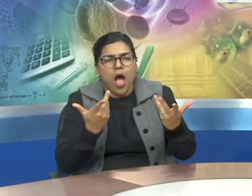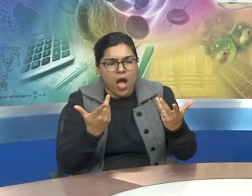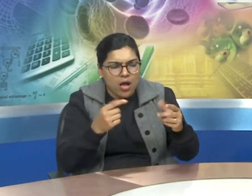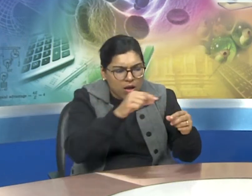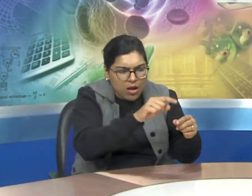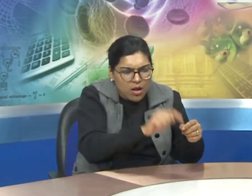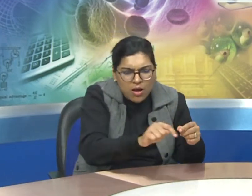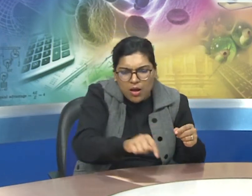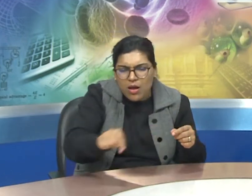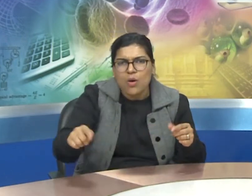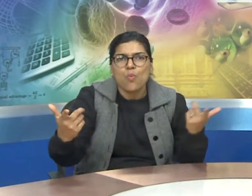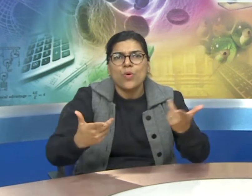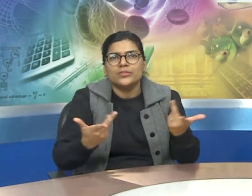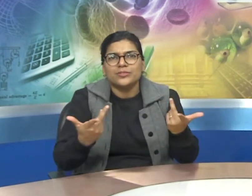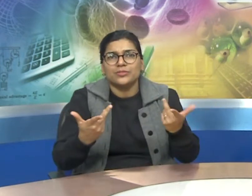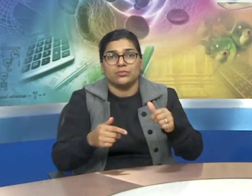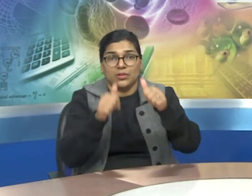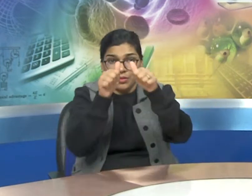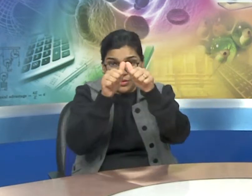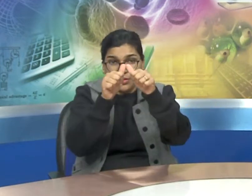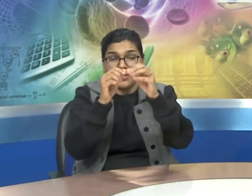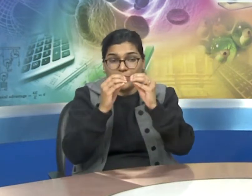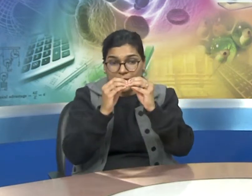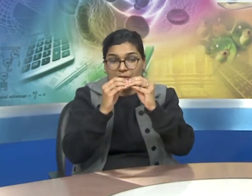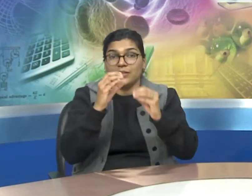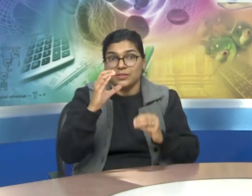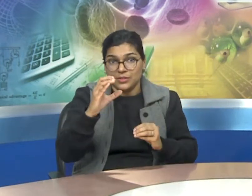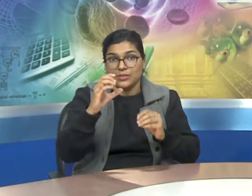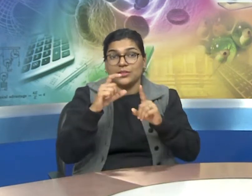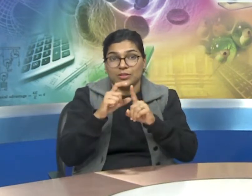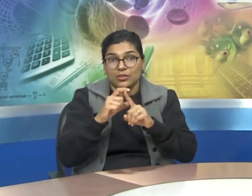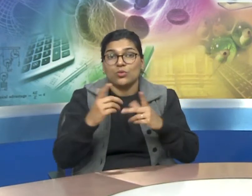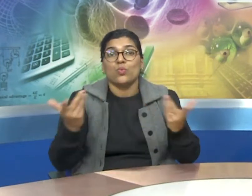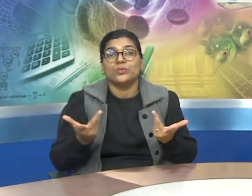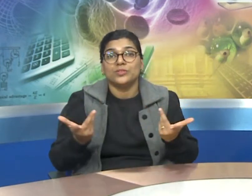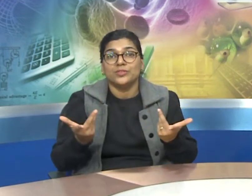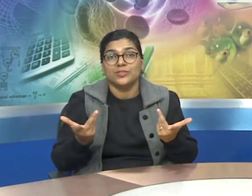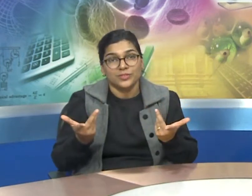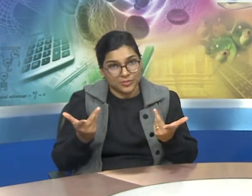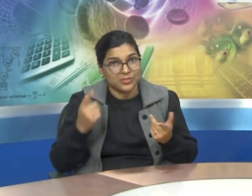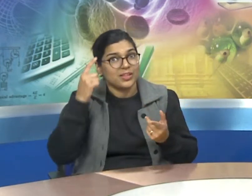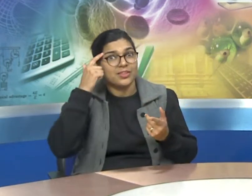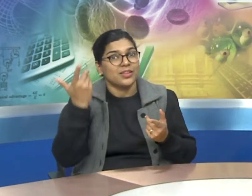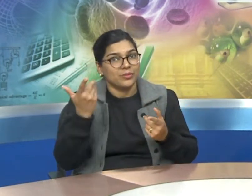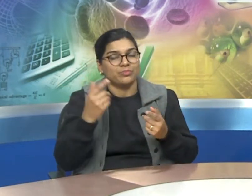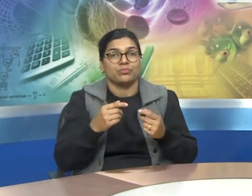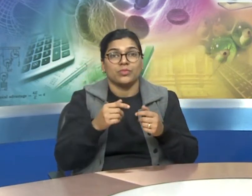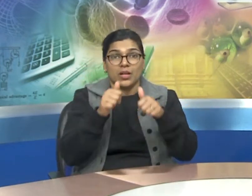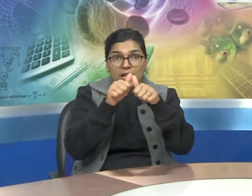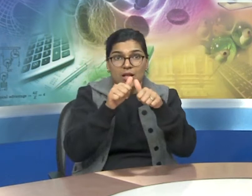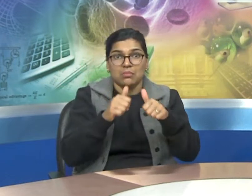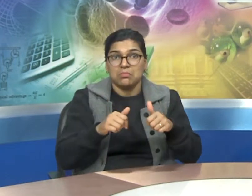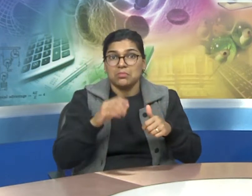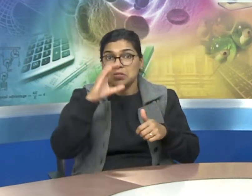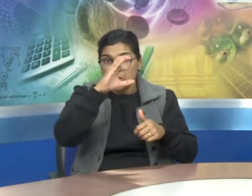So, we need to understand and we need to know the shortcut keys. So, there are 4 options. Option